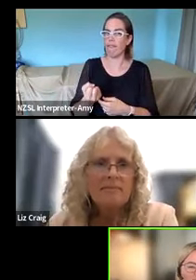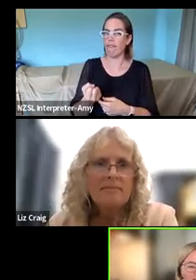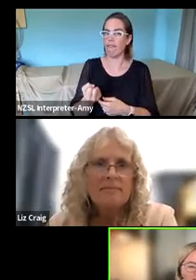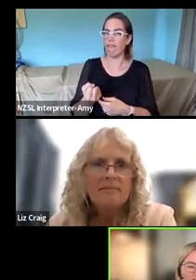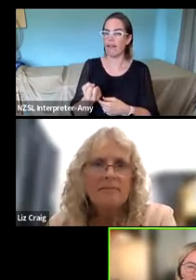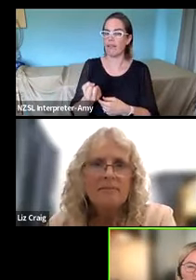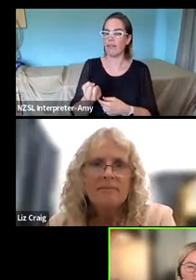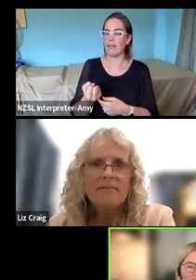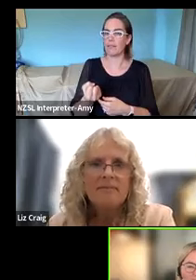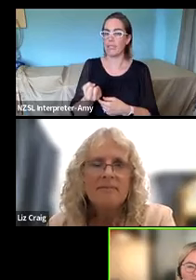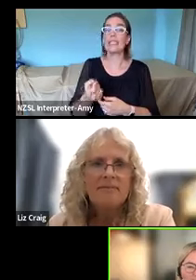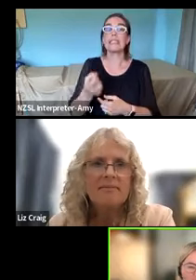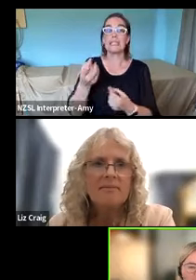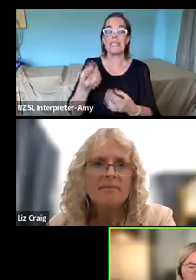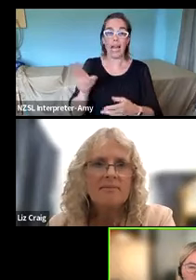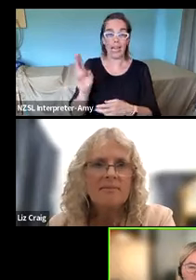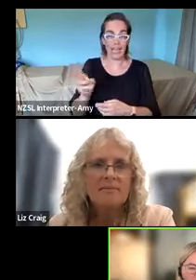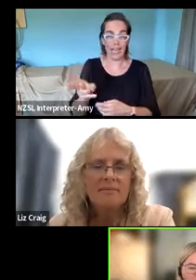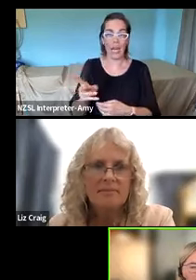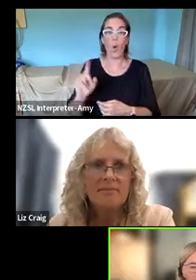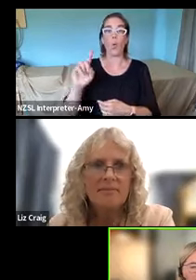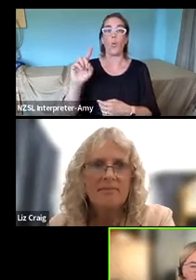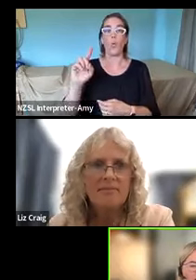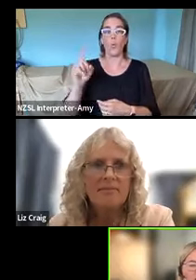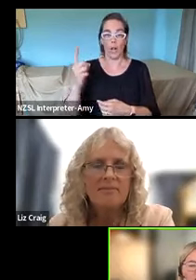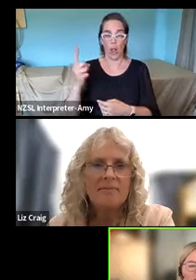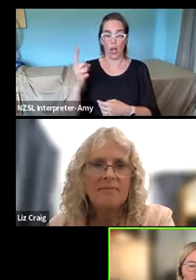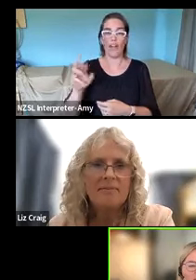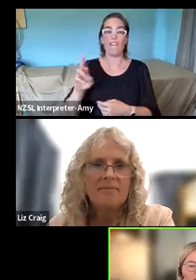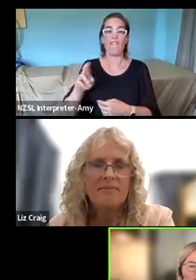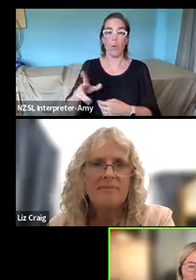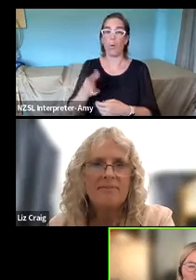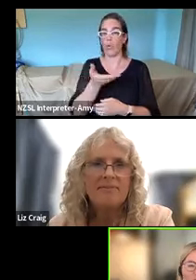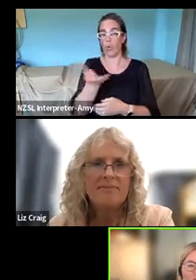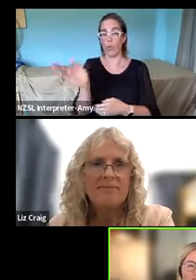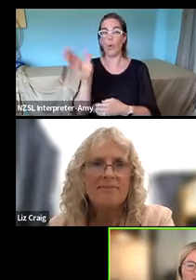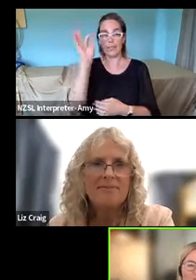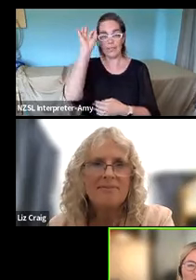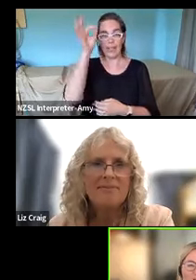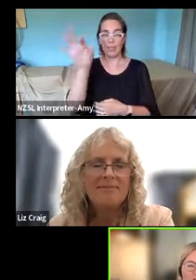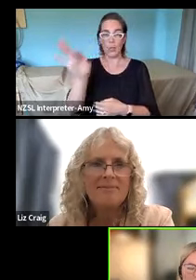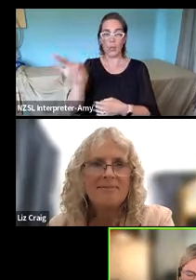then start again at 1 p.m. for new select committees. So